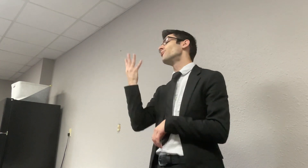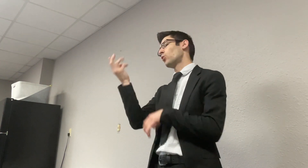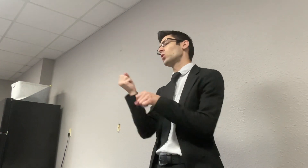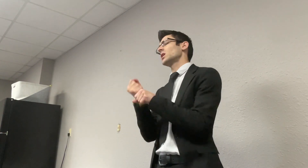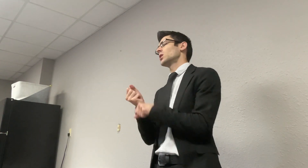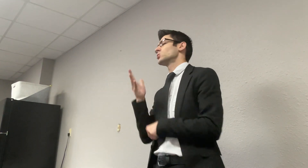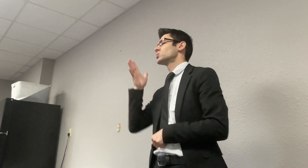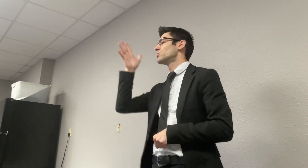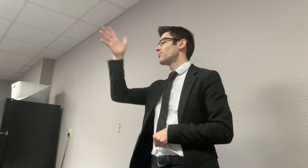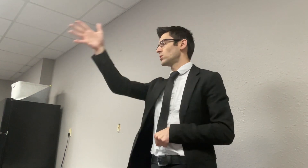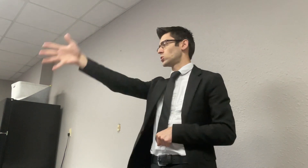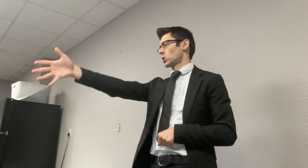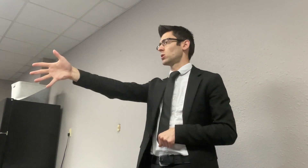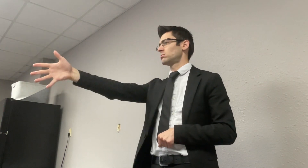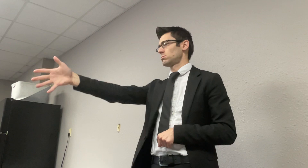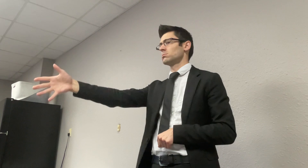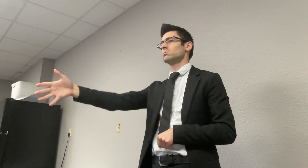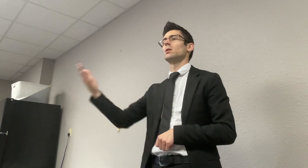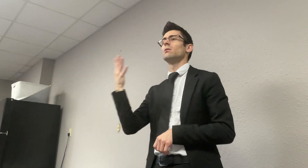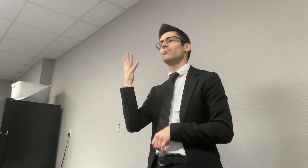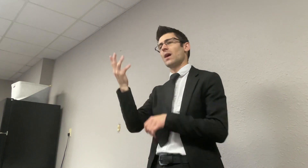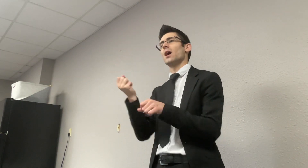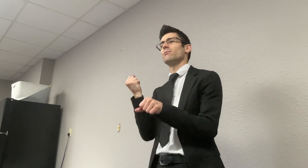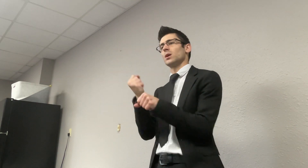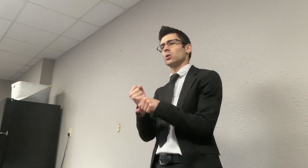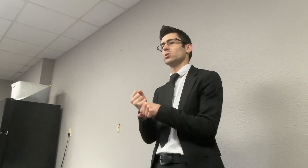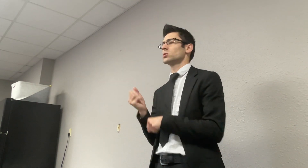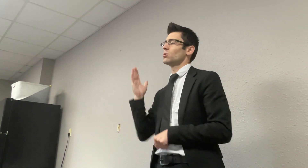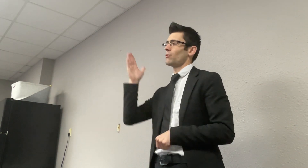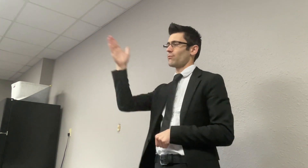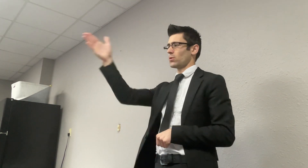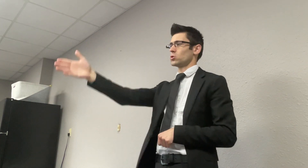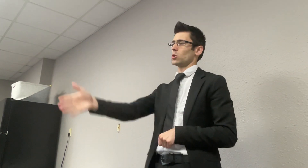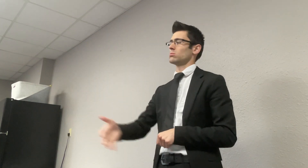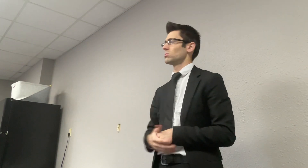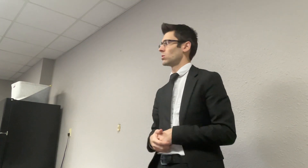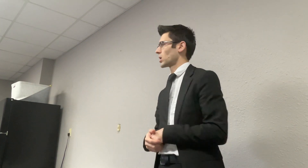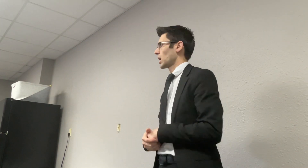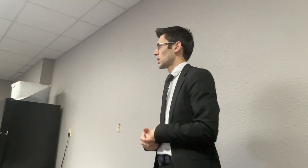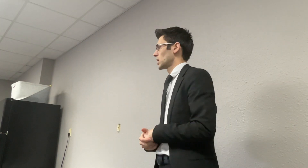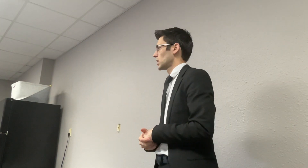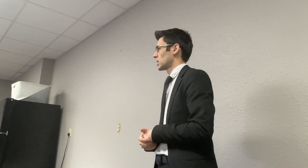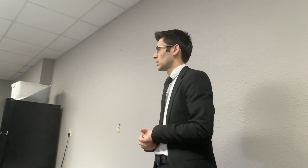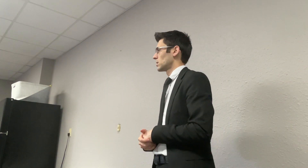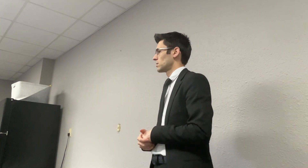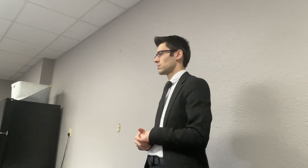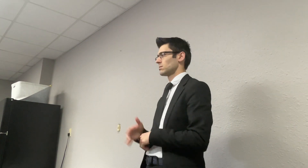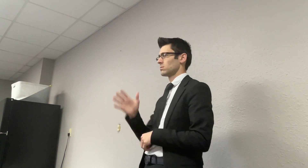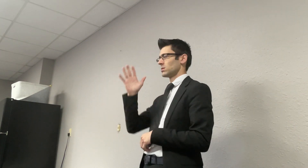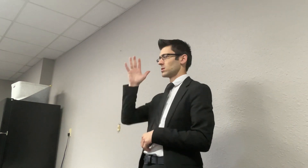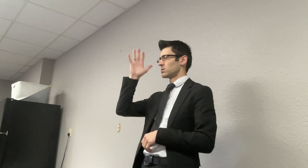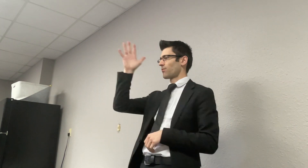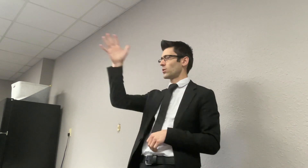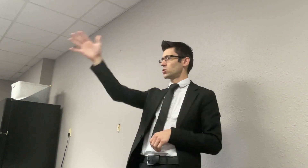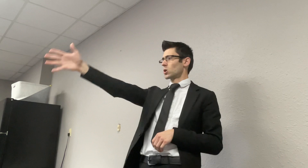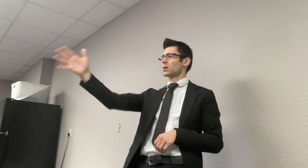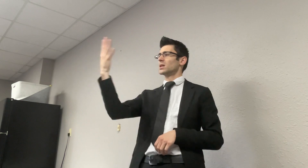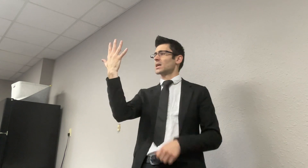4 years future. 5 years future. Okay? This is future. It's